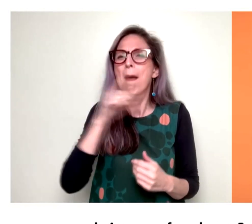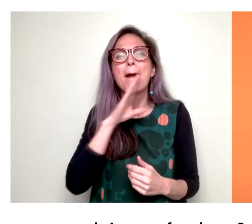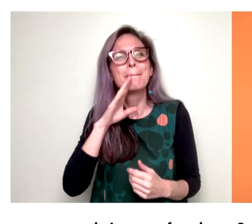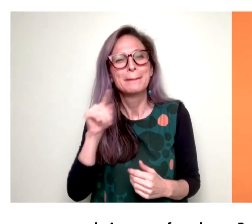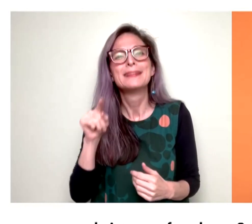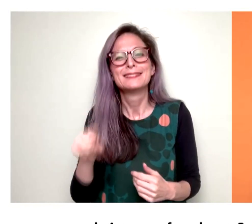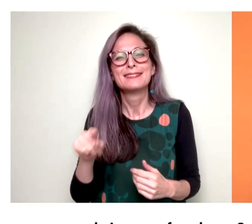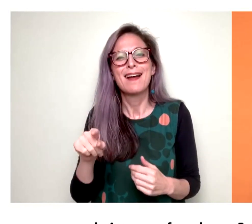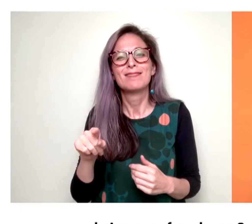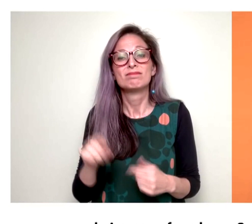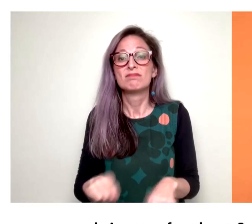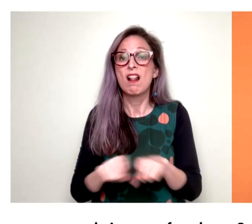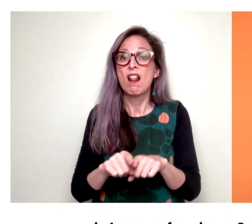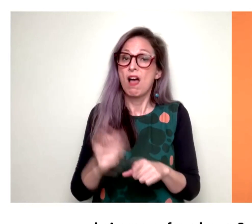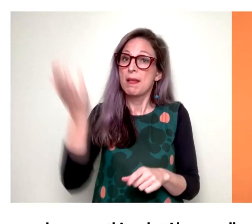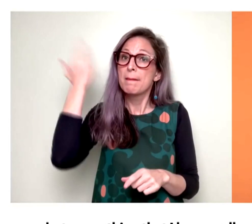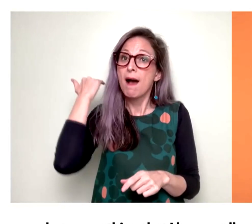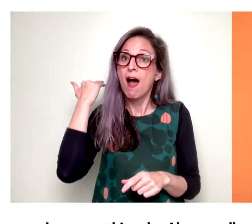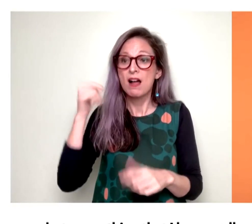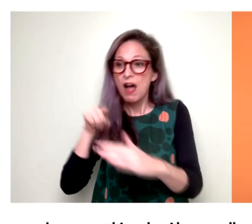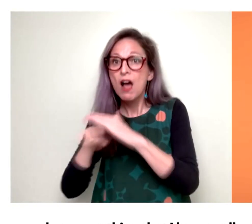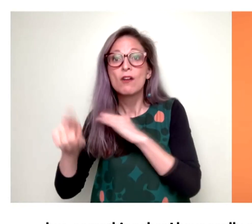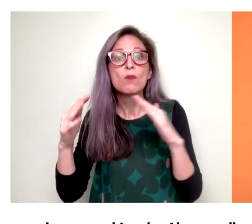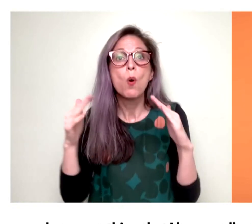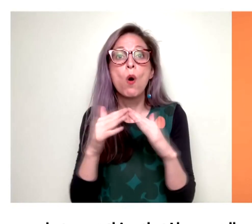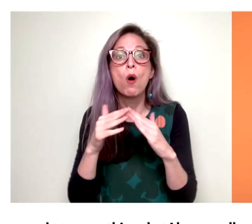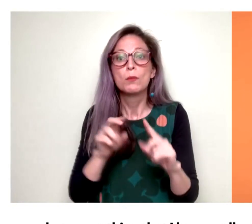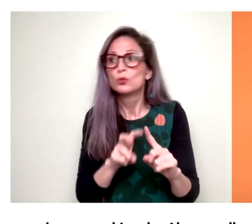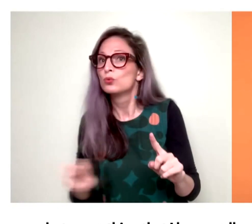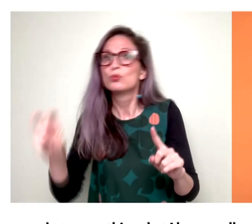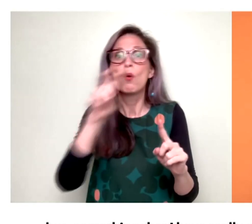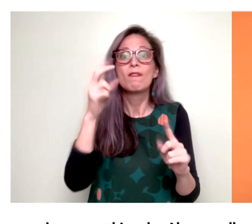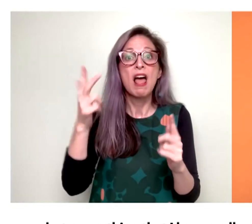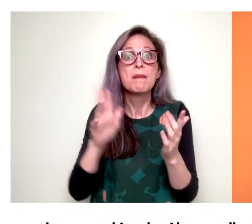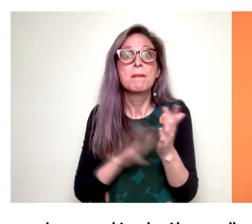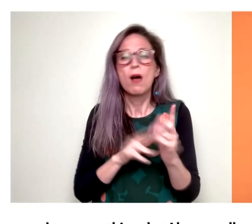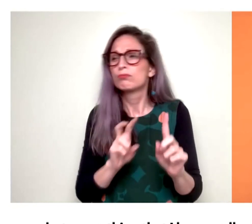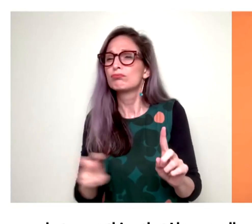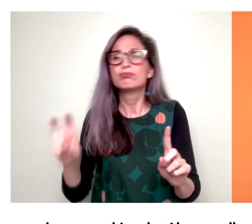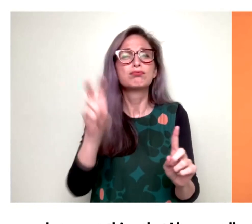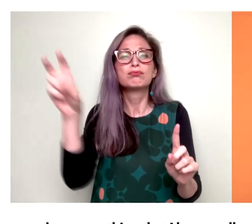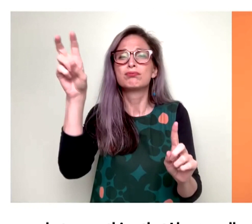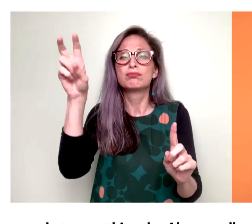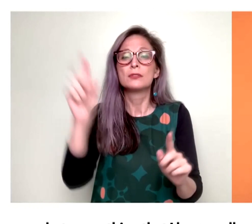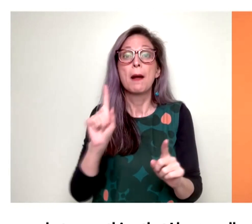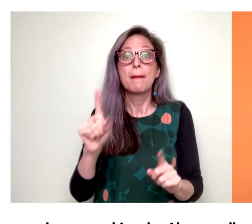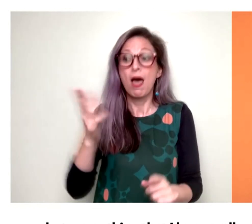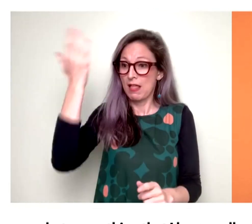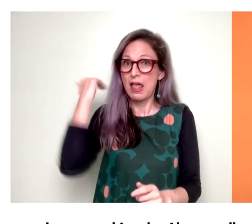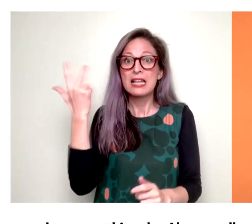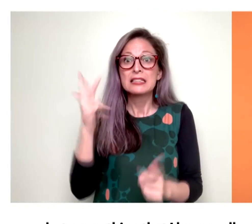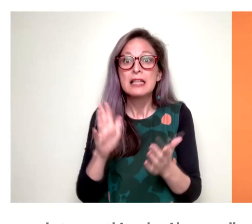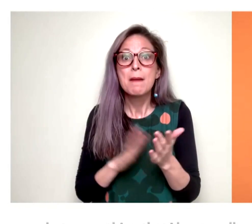home 8 months of the year on tour. But something that I have really cherished over the last 18